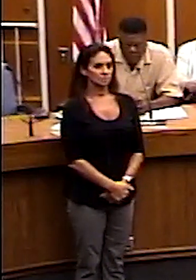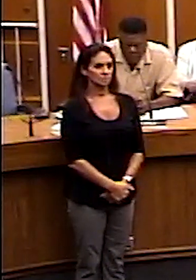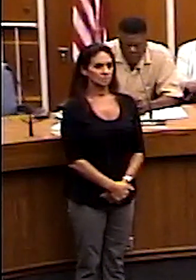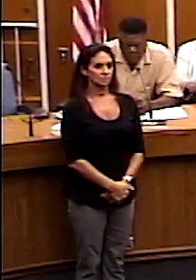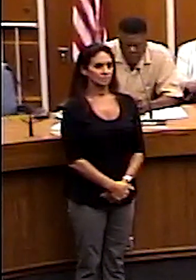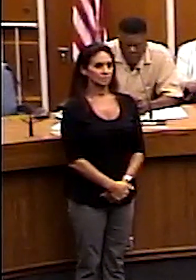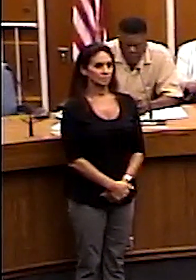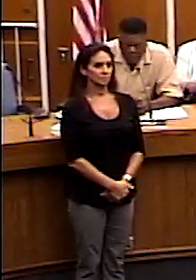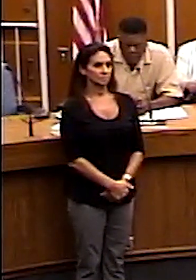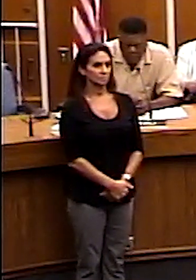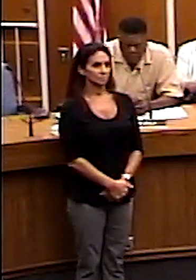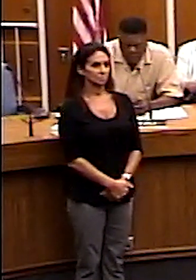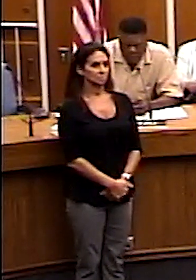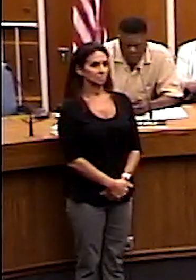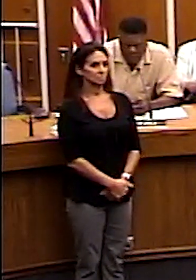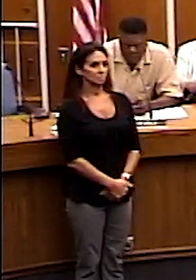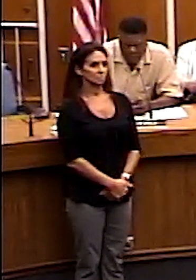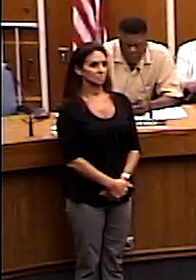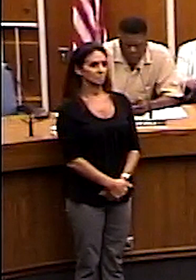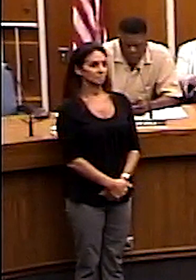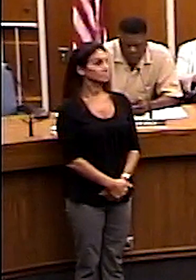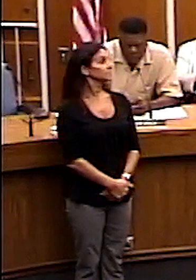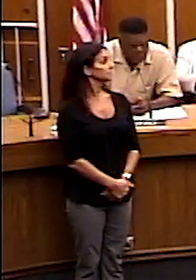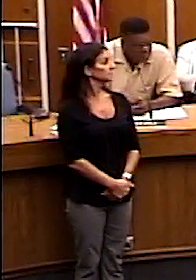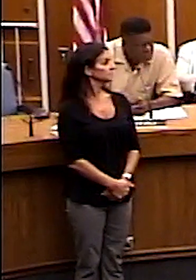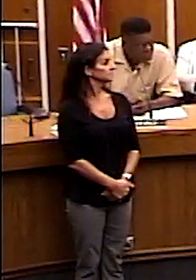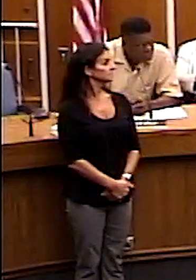I don't live in the town.